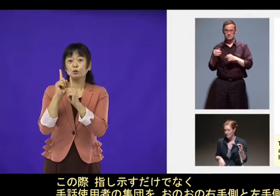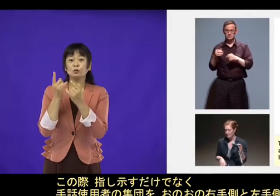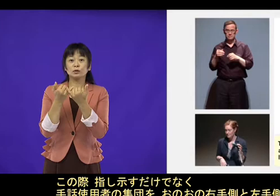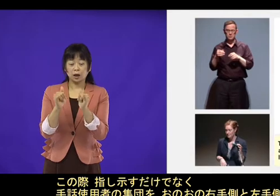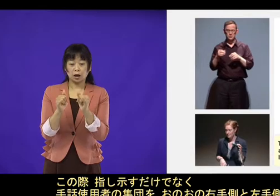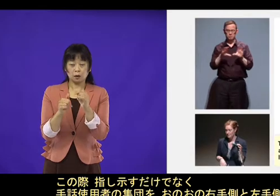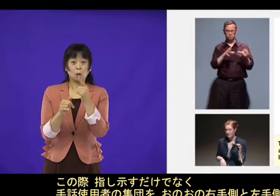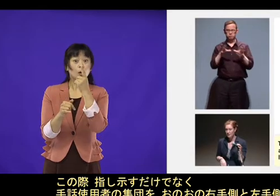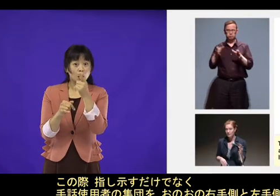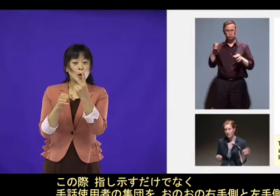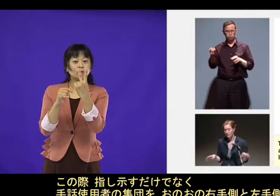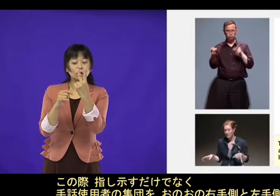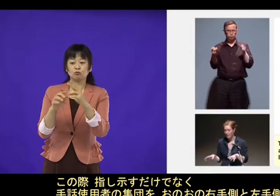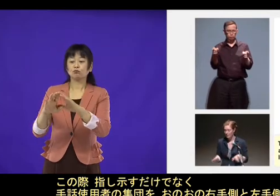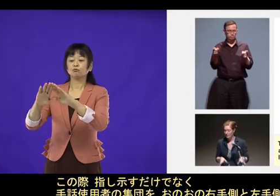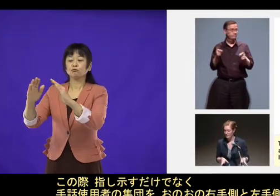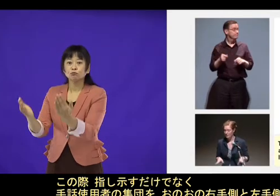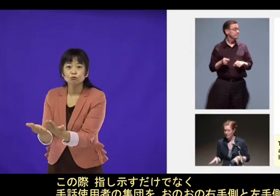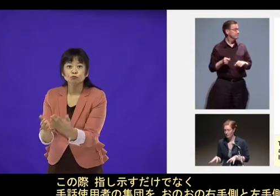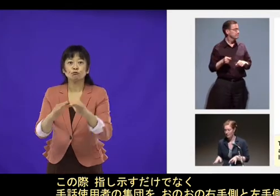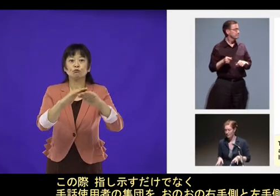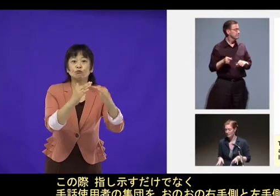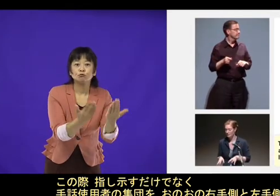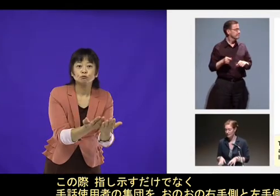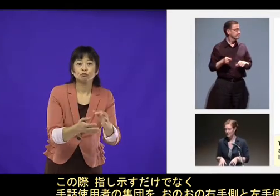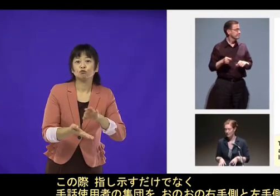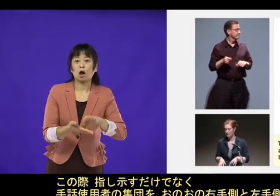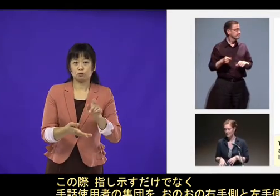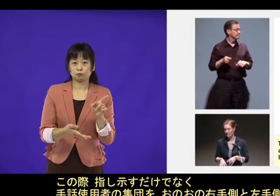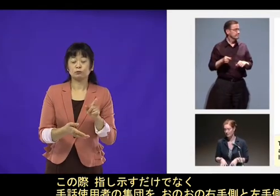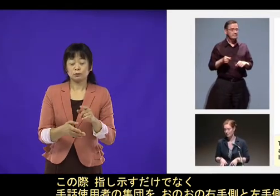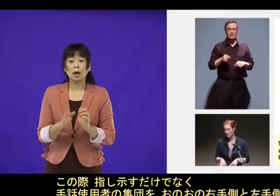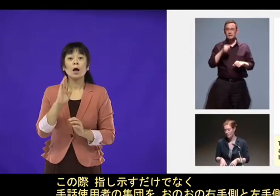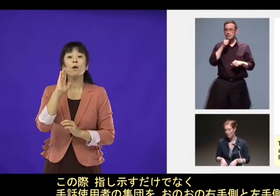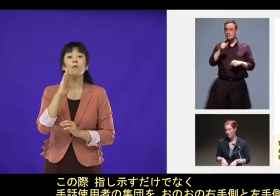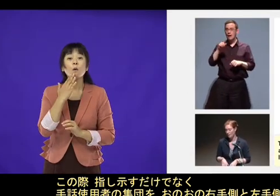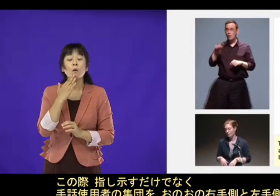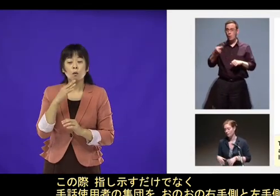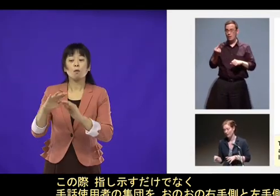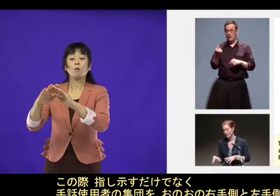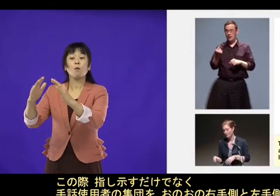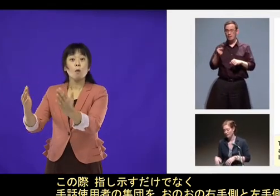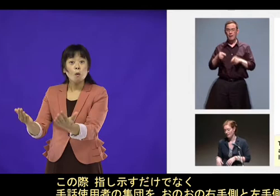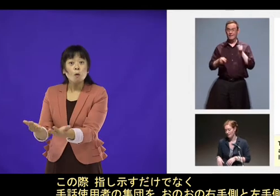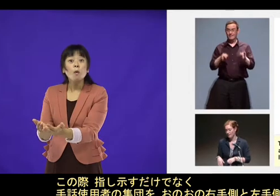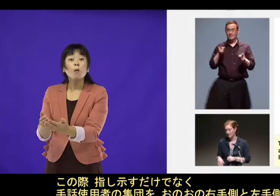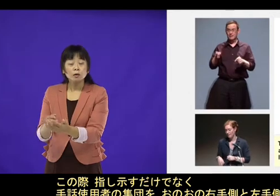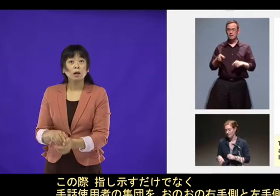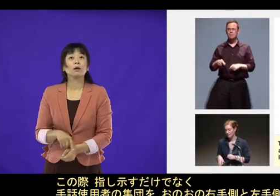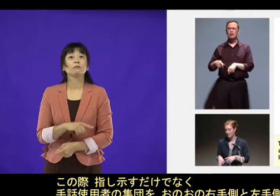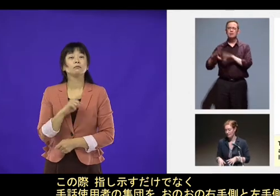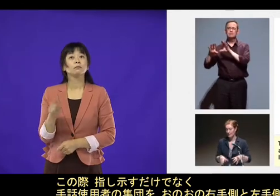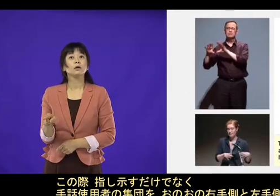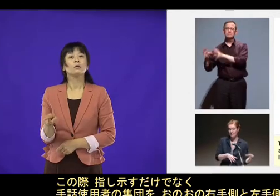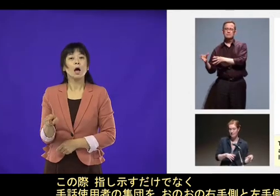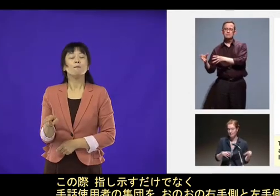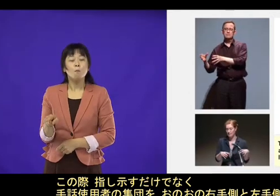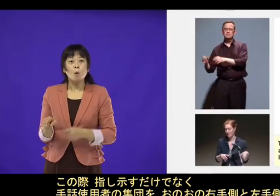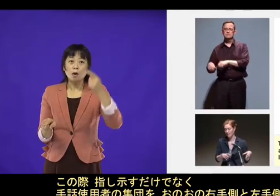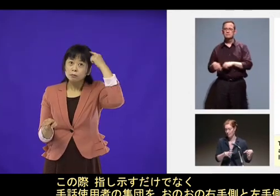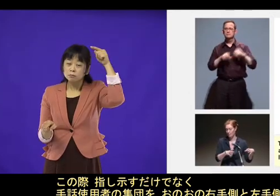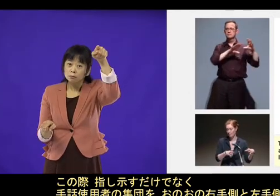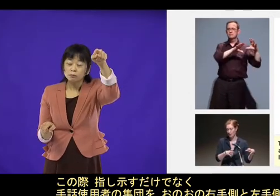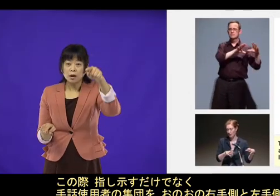And this is achieved not only by pointing, but also by articulating the sign group to the right and the left-hand